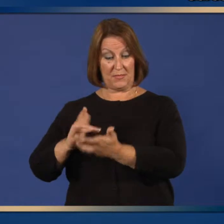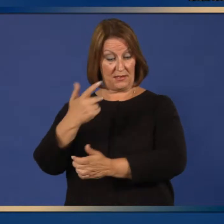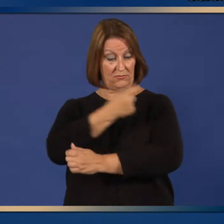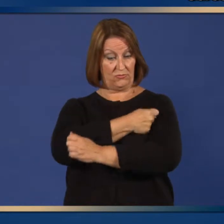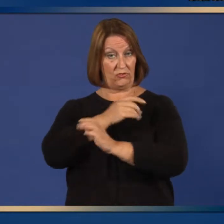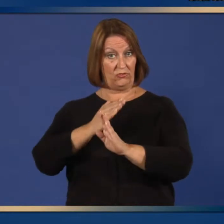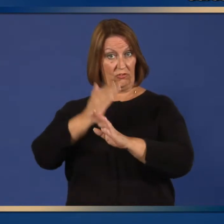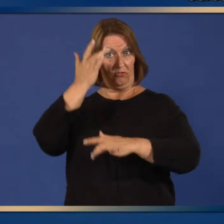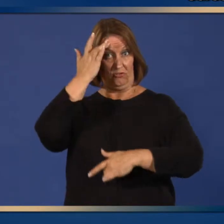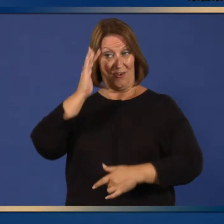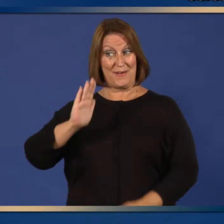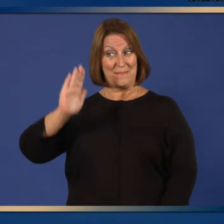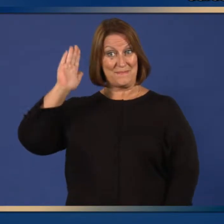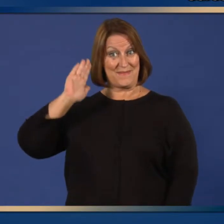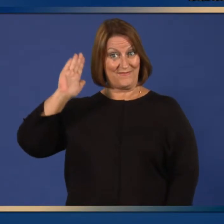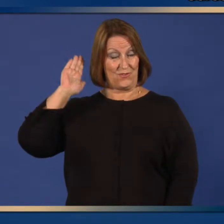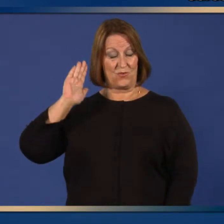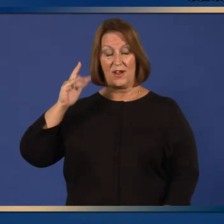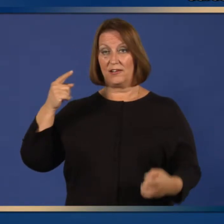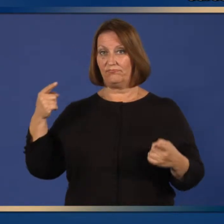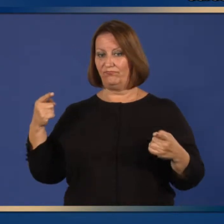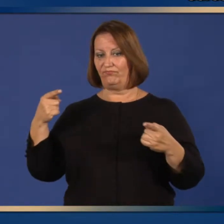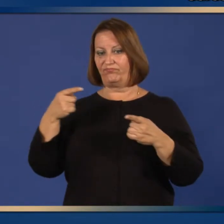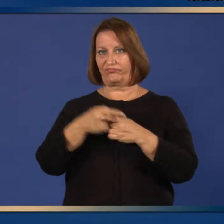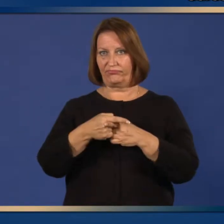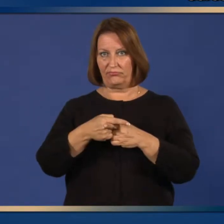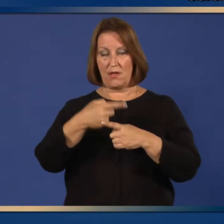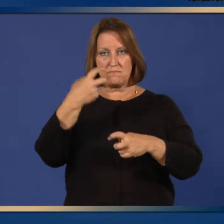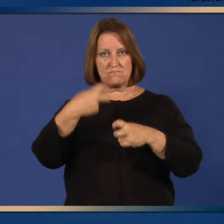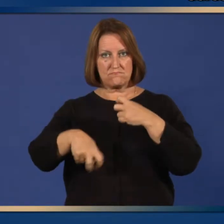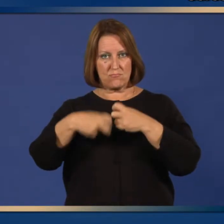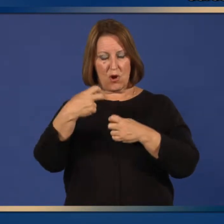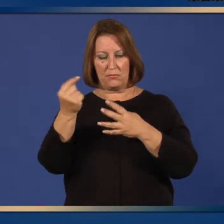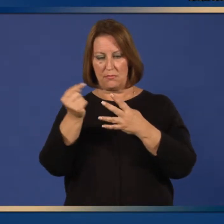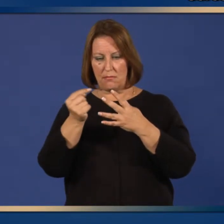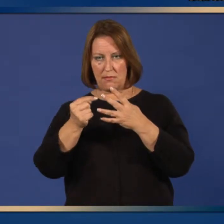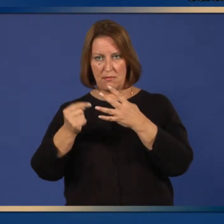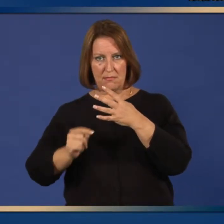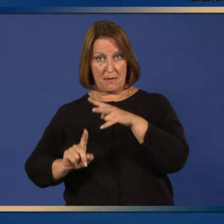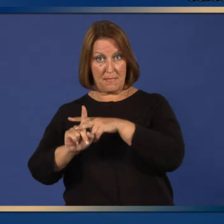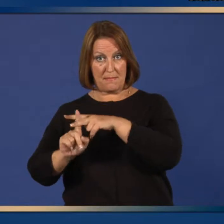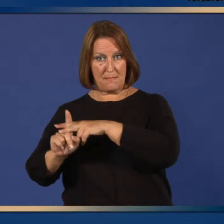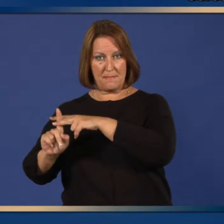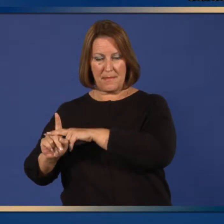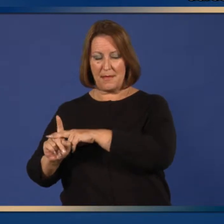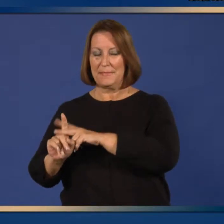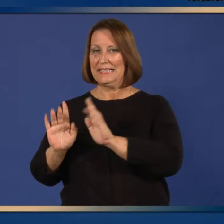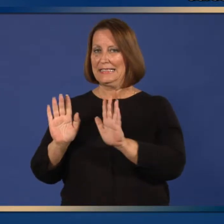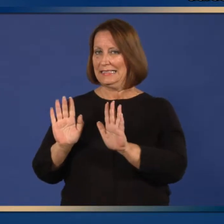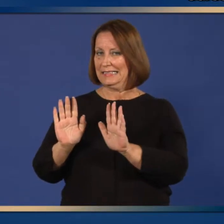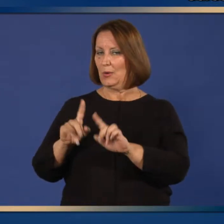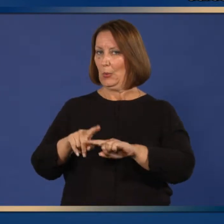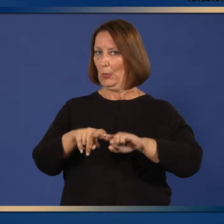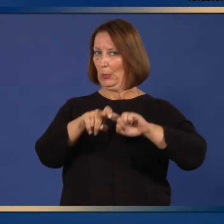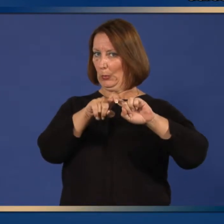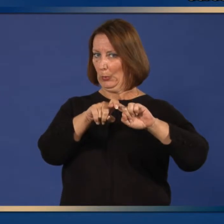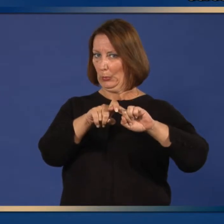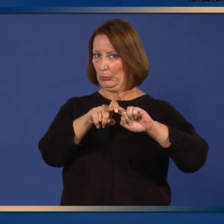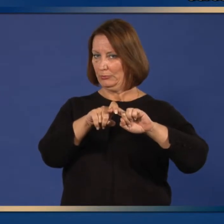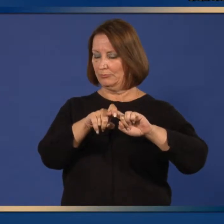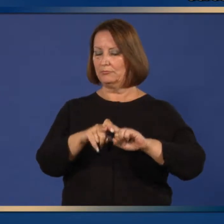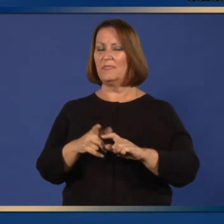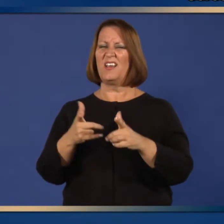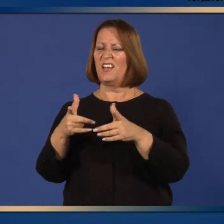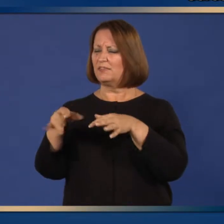Patients reporting a serious reaction to a previous dose of inactivated influenza vaccine should